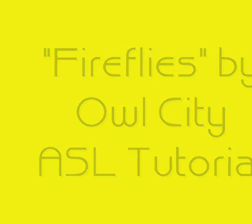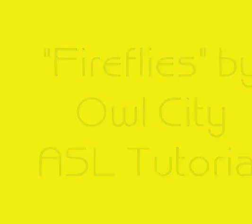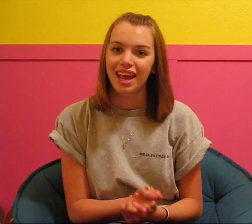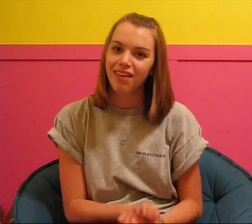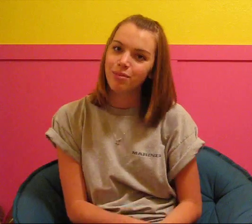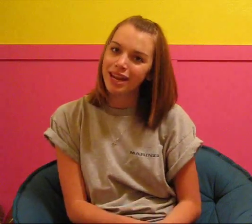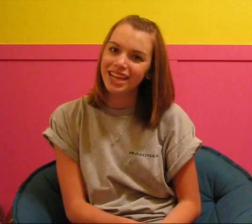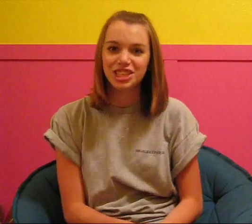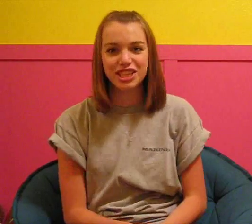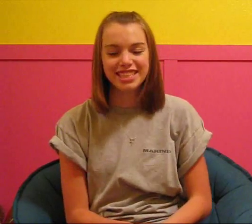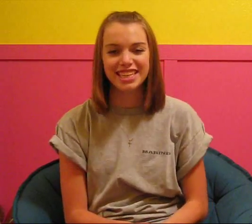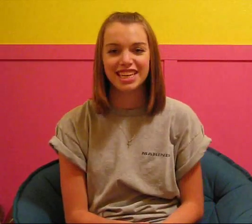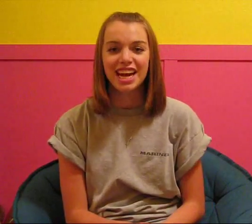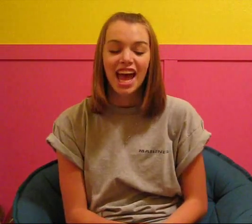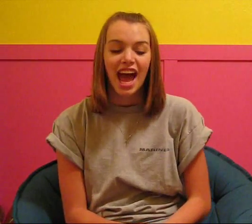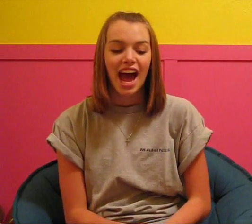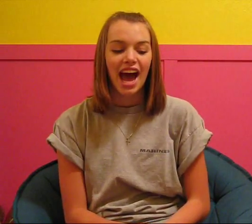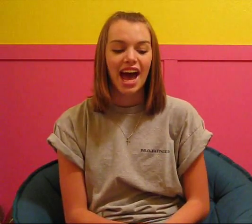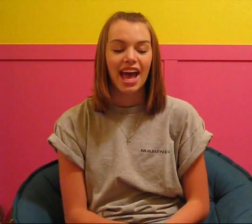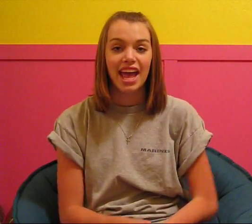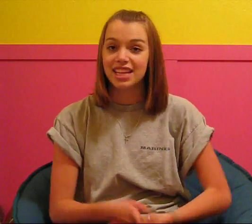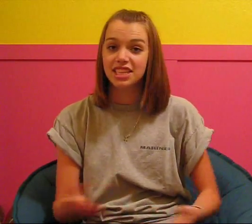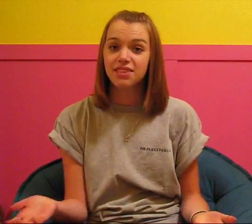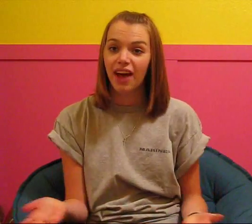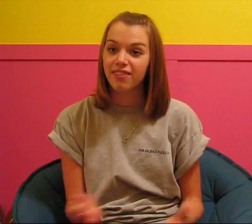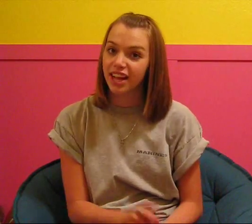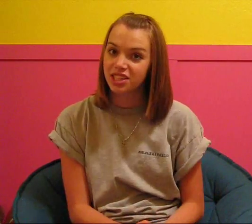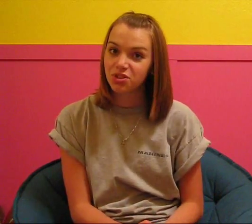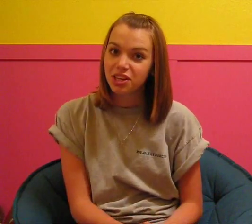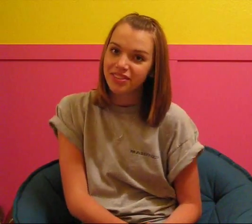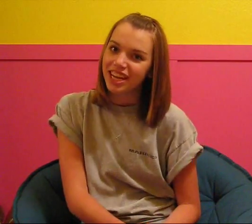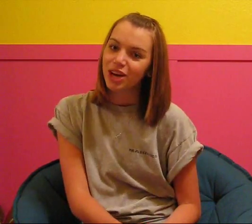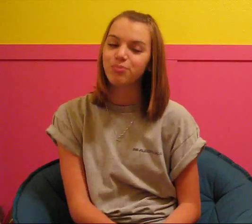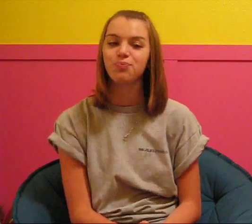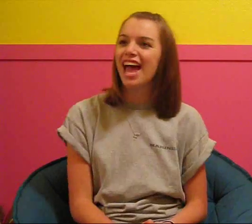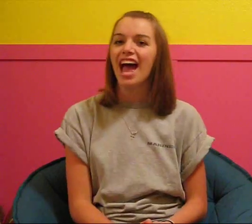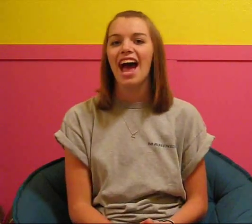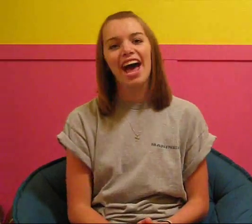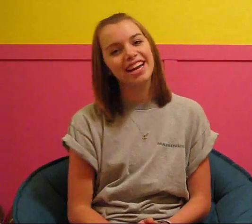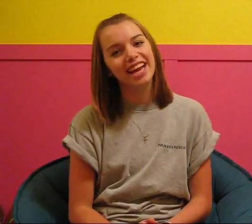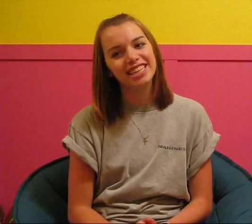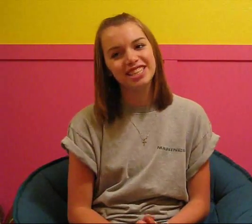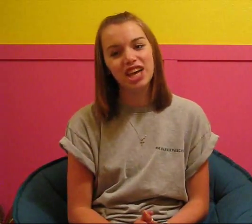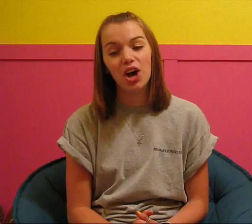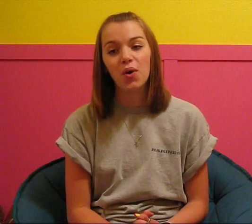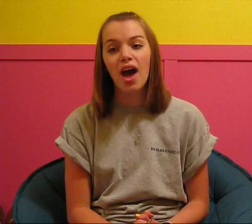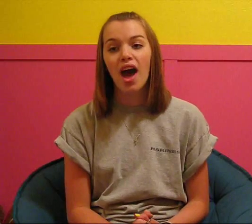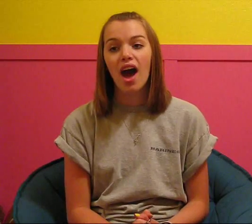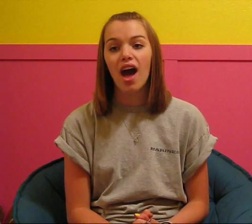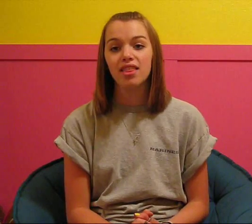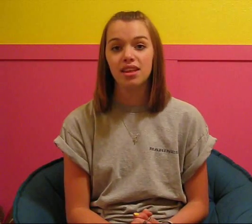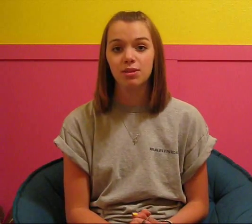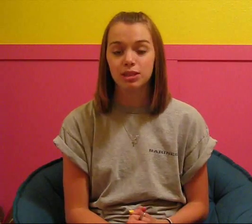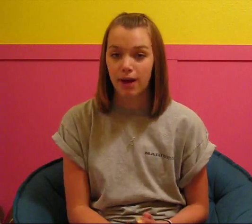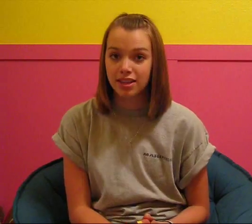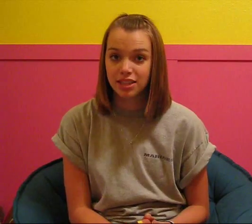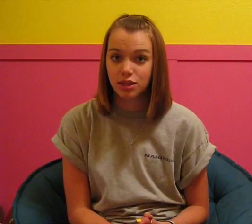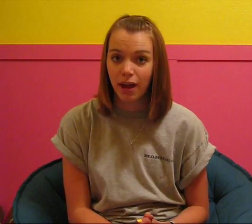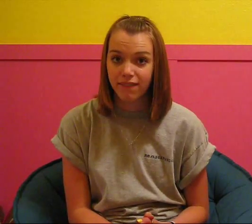Hey everybody, it's Carissa here and this is a Fireflies tutorial video. Alright, so the response to my